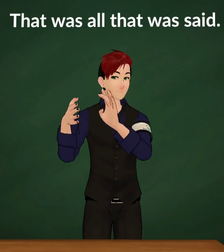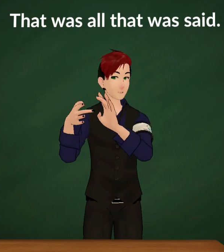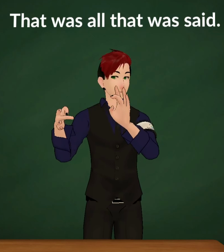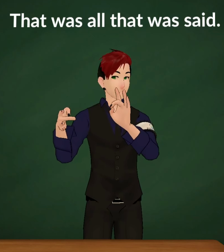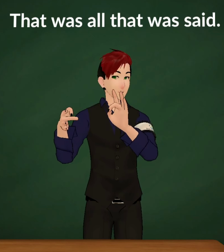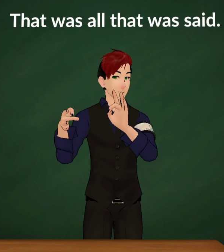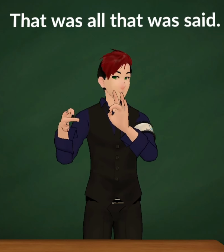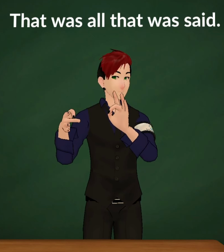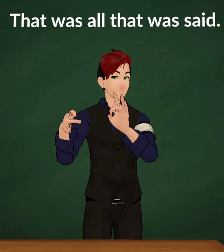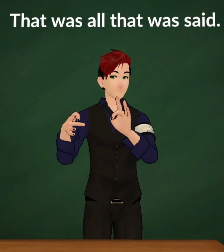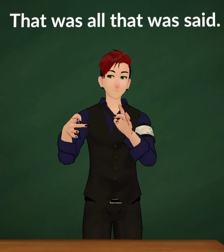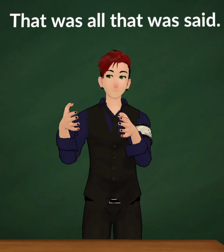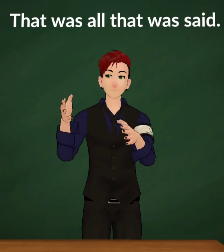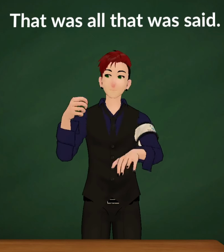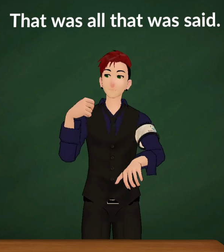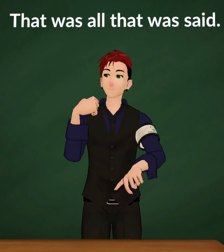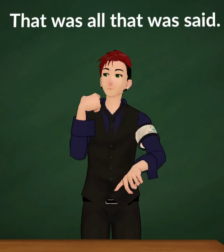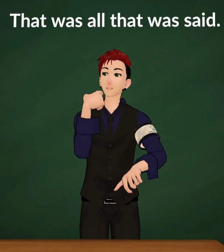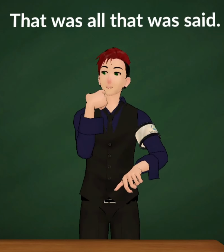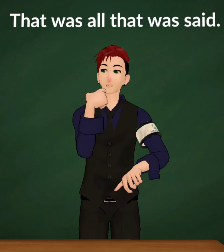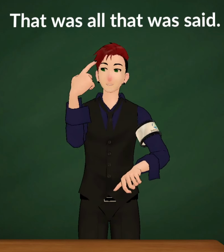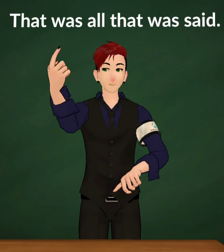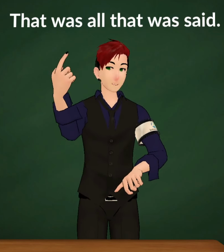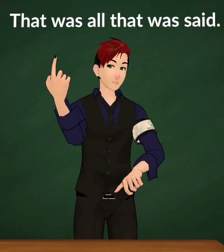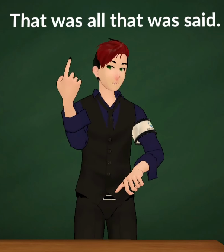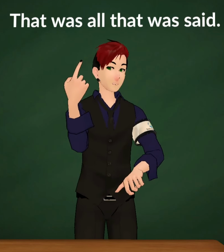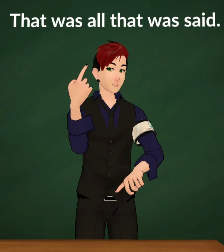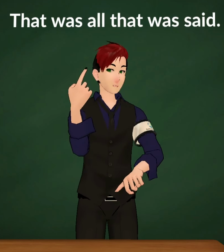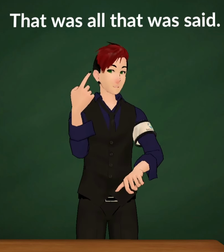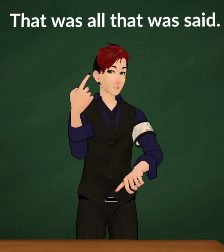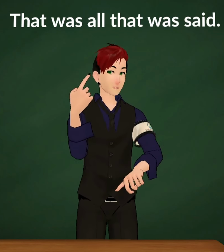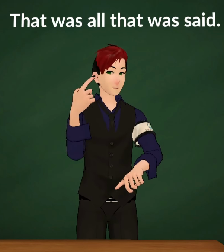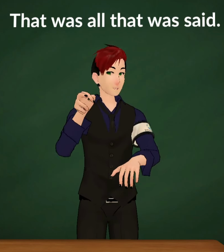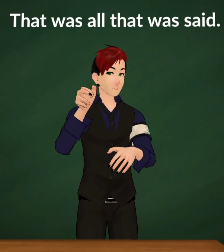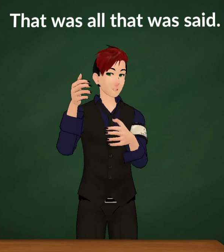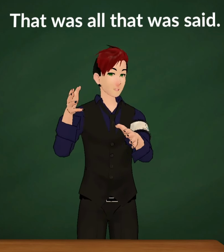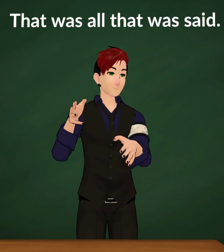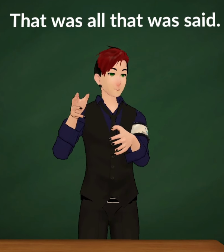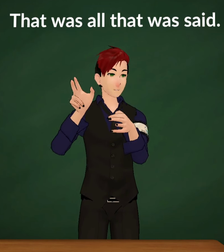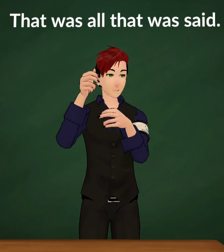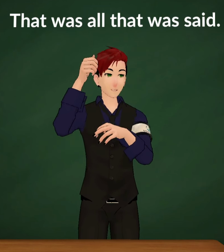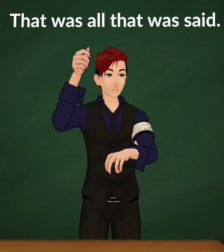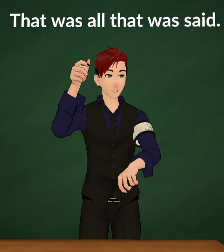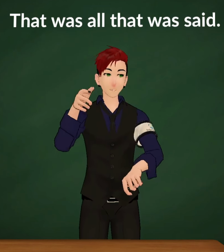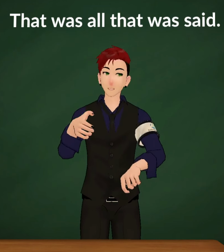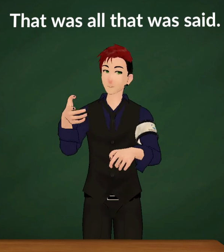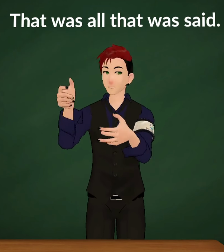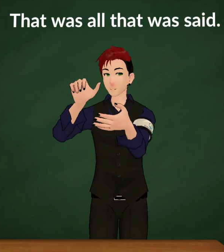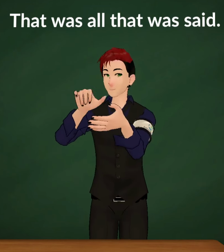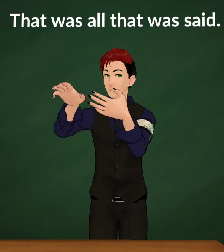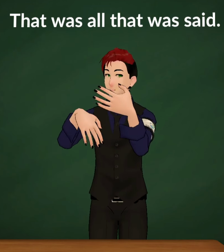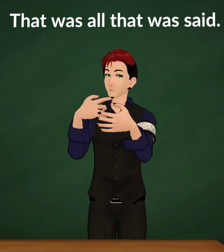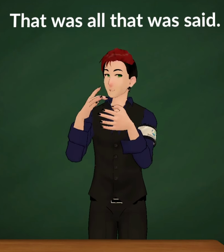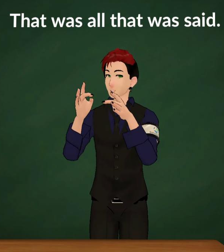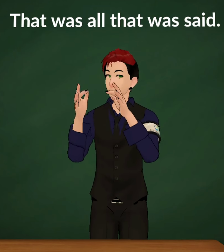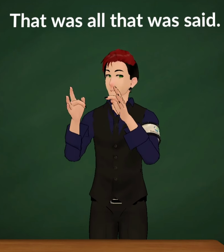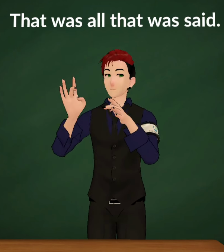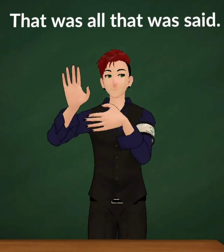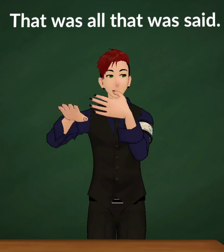or mention. I didn't actually tell somebody something. There's no other person in this concept. It's just that's all that was said.